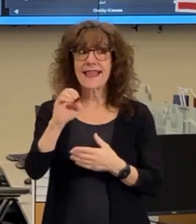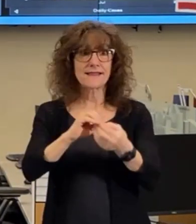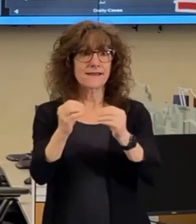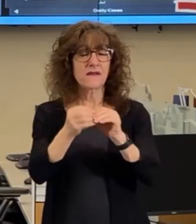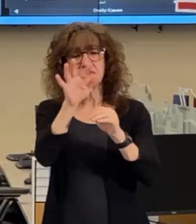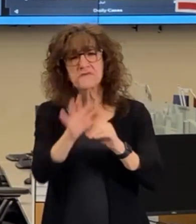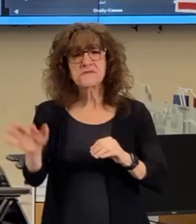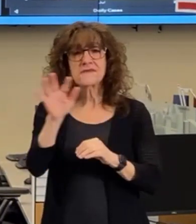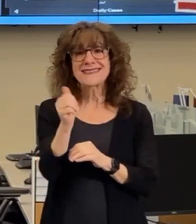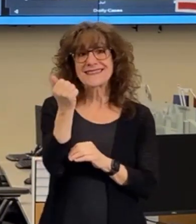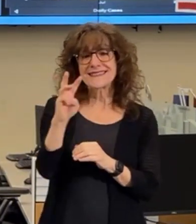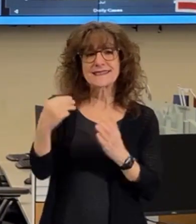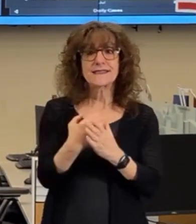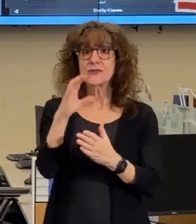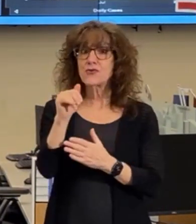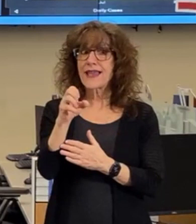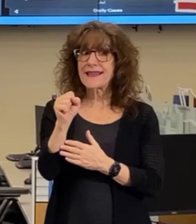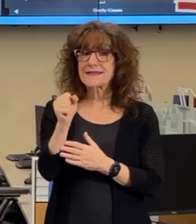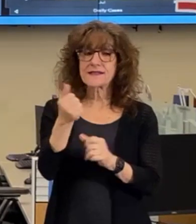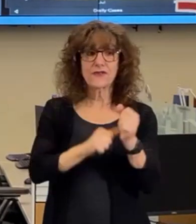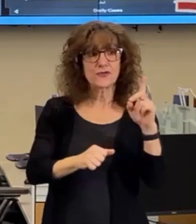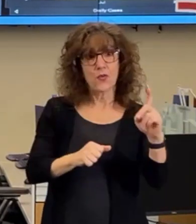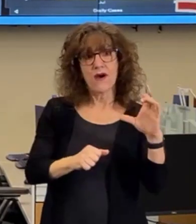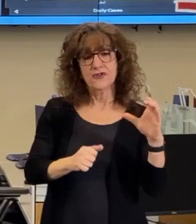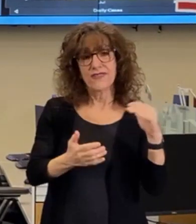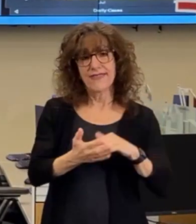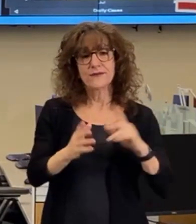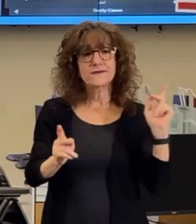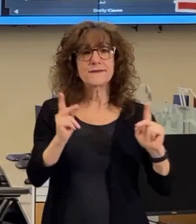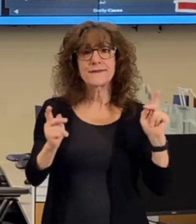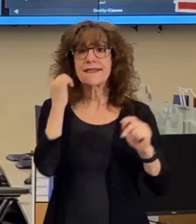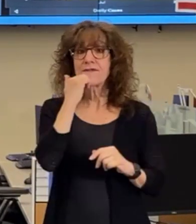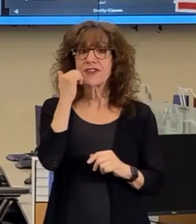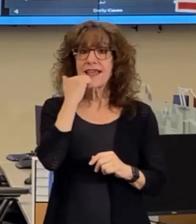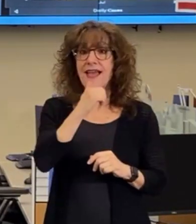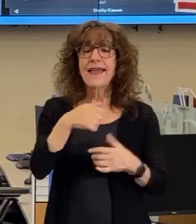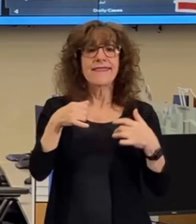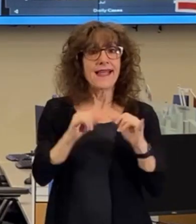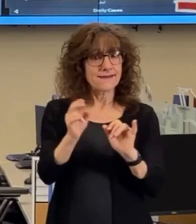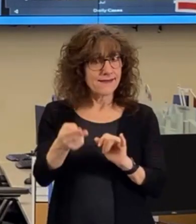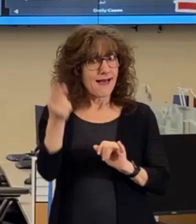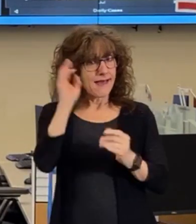hovering around 16 new cases per 100,000 population per day. This is still considered a high rate,